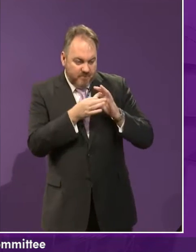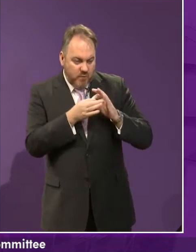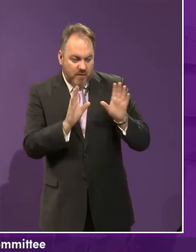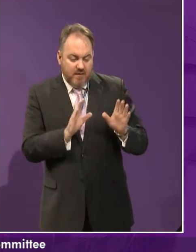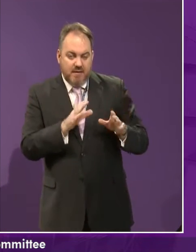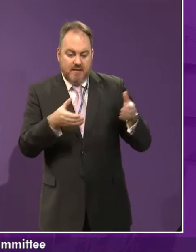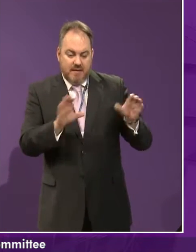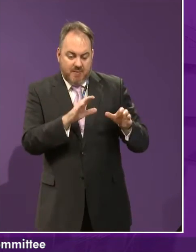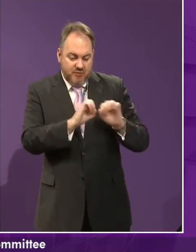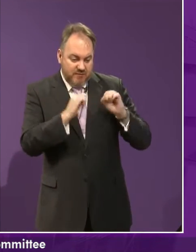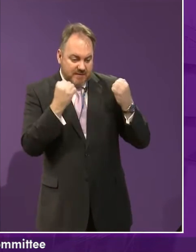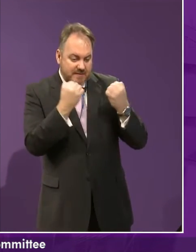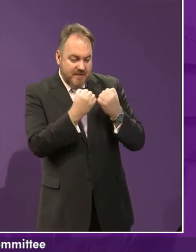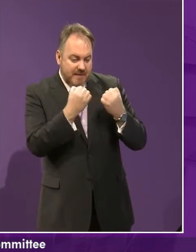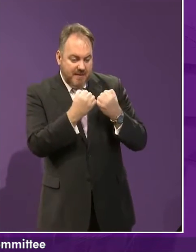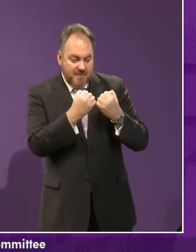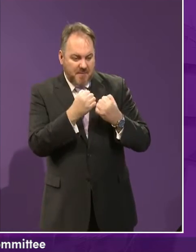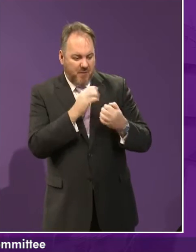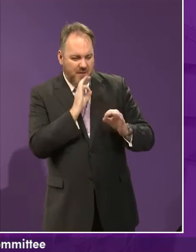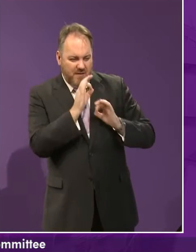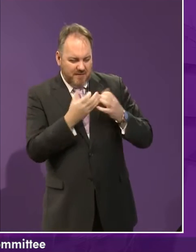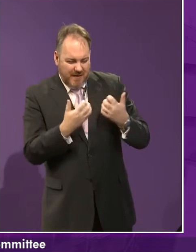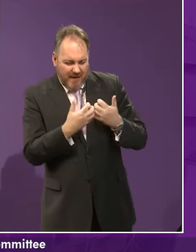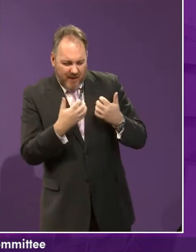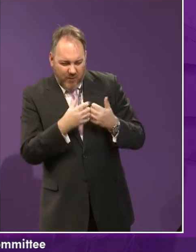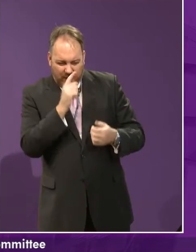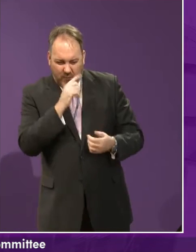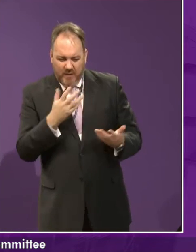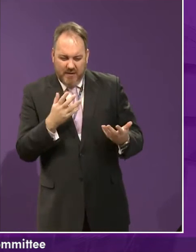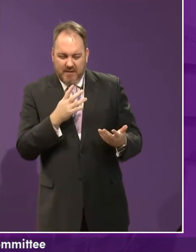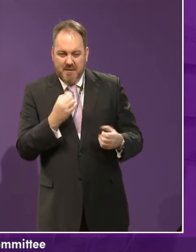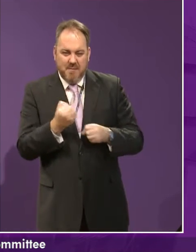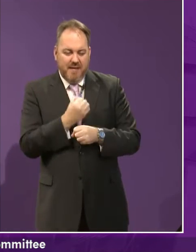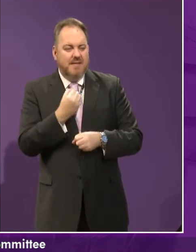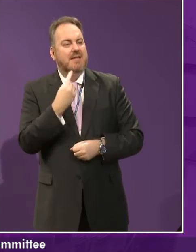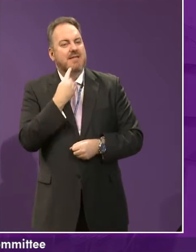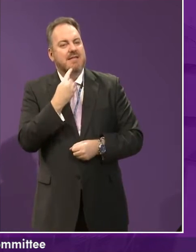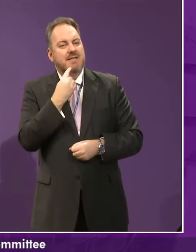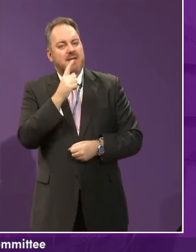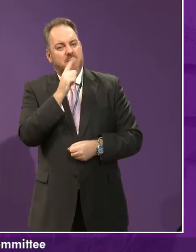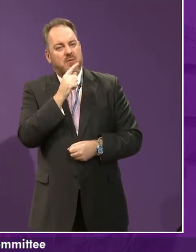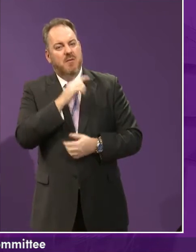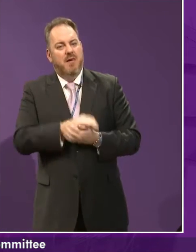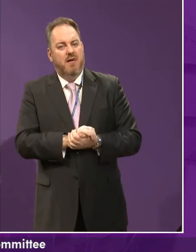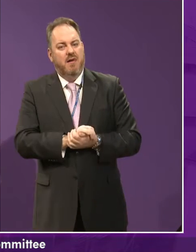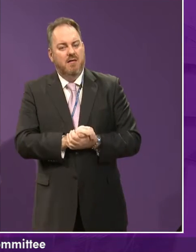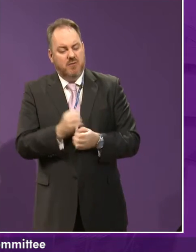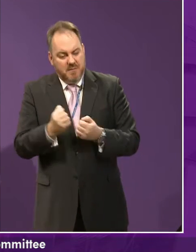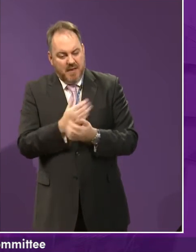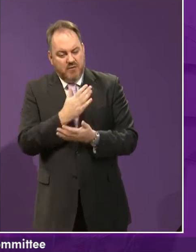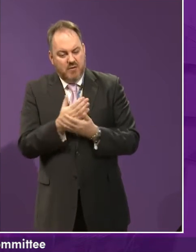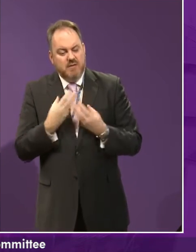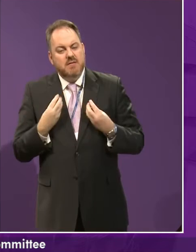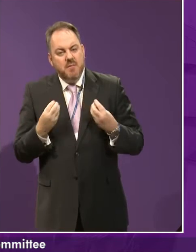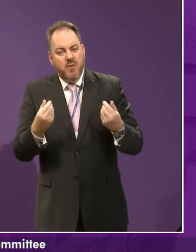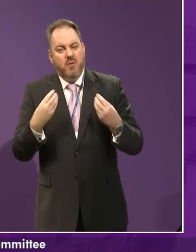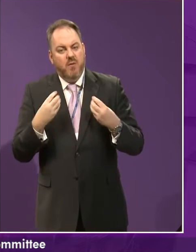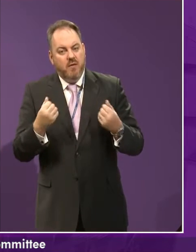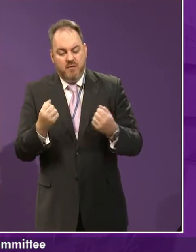were very forthcoming in terms of suggestions to how to mitigate the impact that this condition would have on